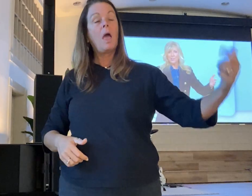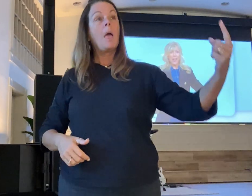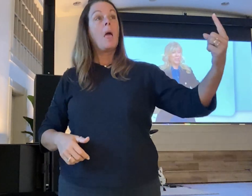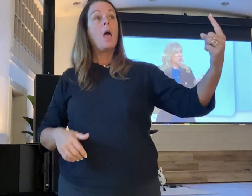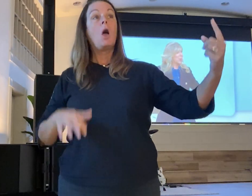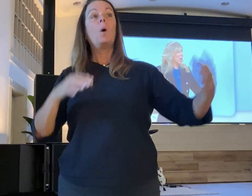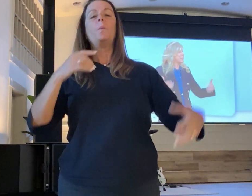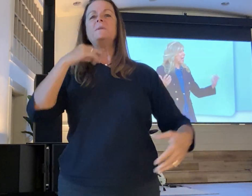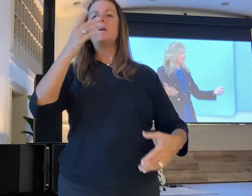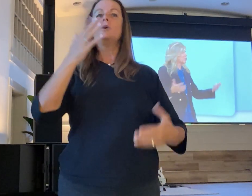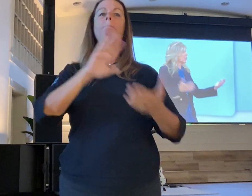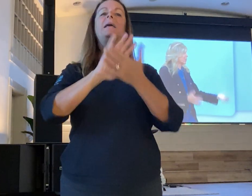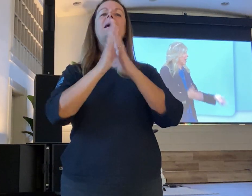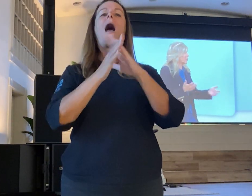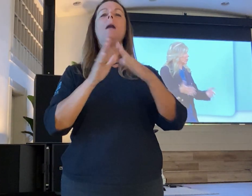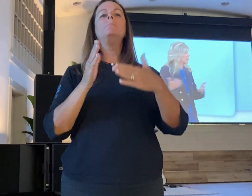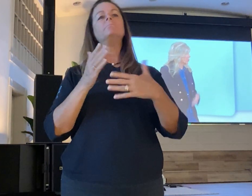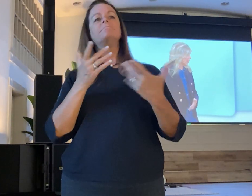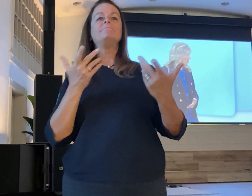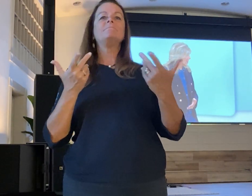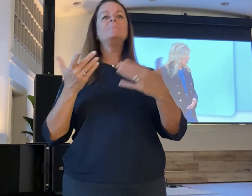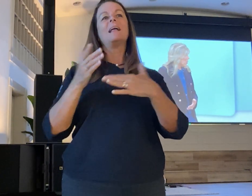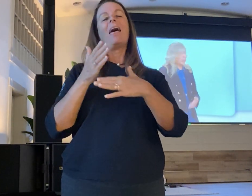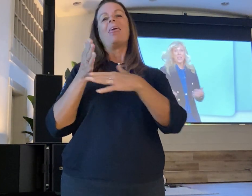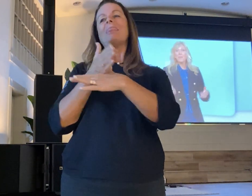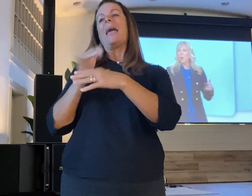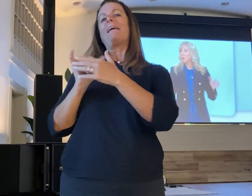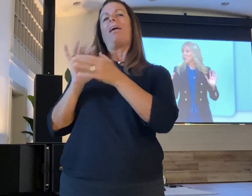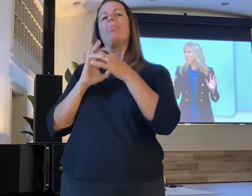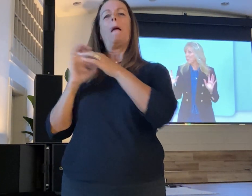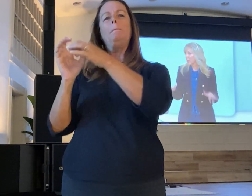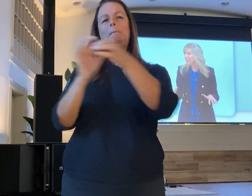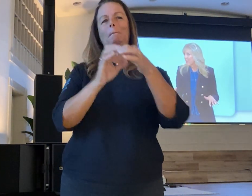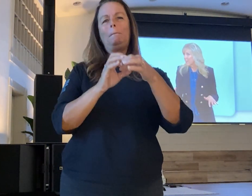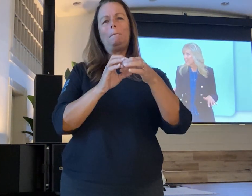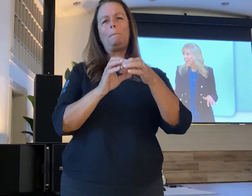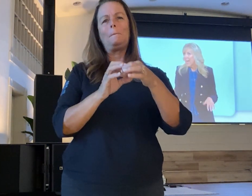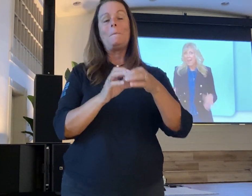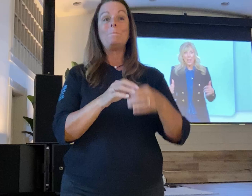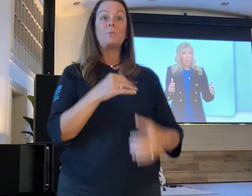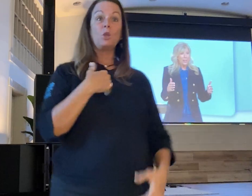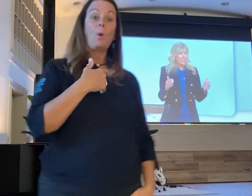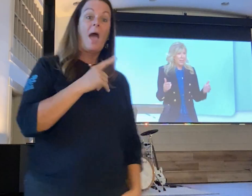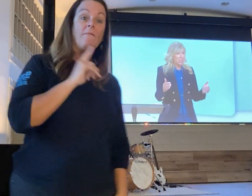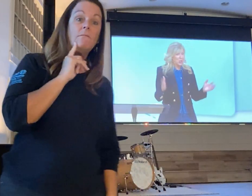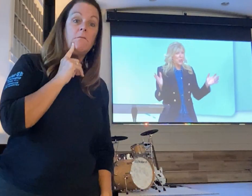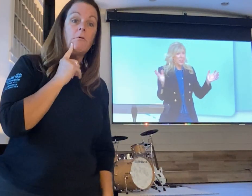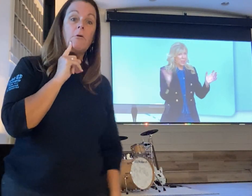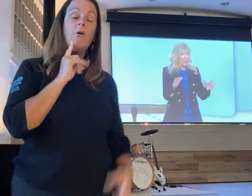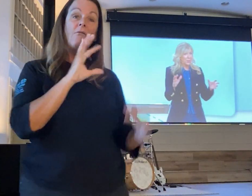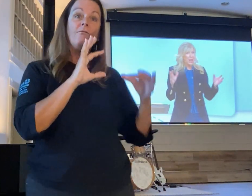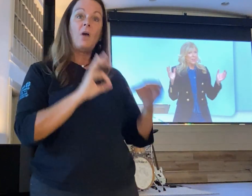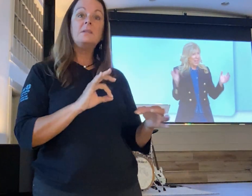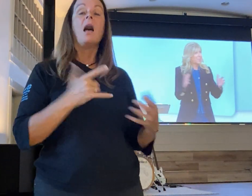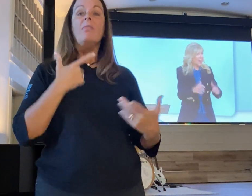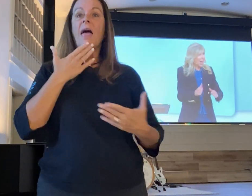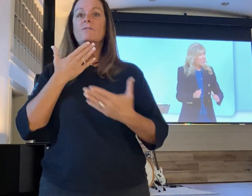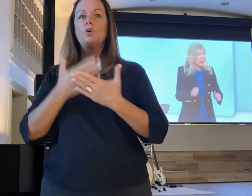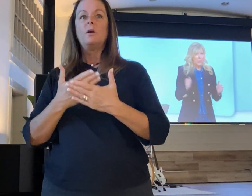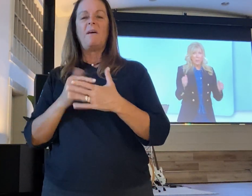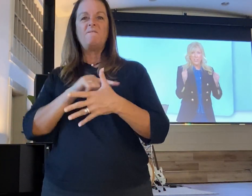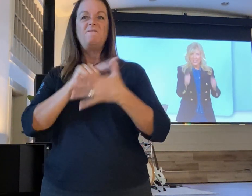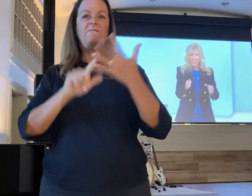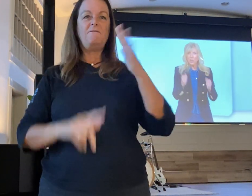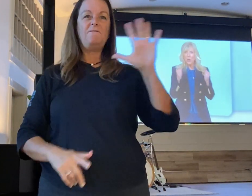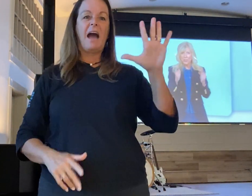that, what we tell you guys a lot, that you become the average of your five closest friends. Well, David and Marla took this really seriously, and they wanted to make sure that they